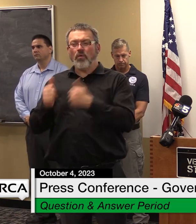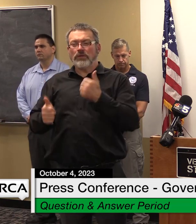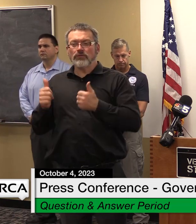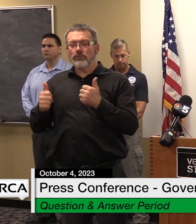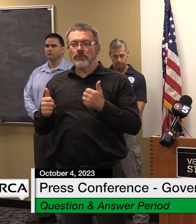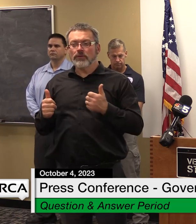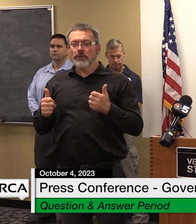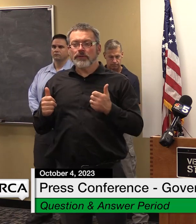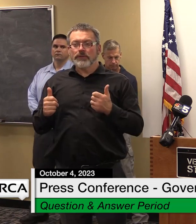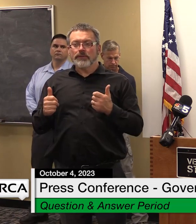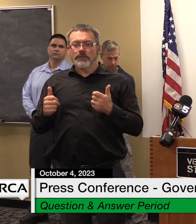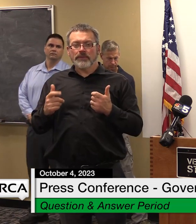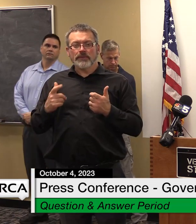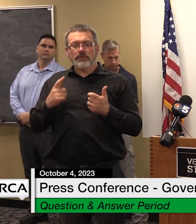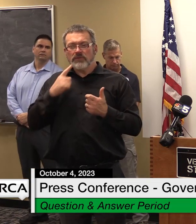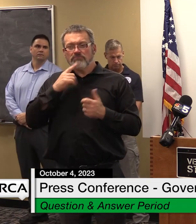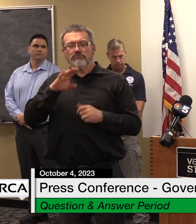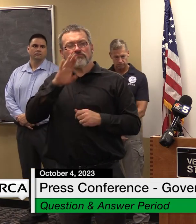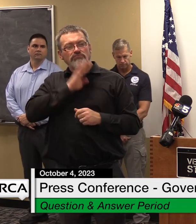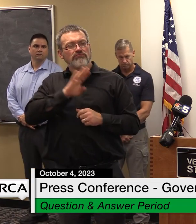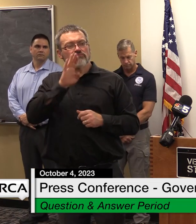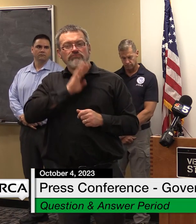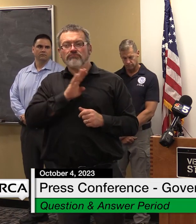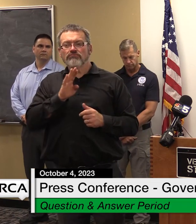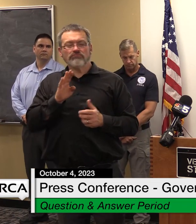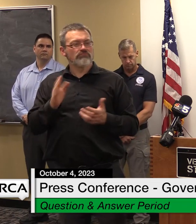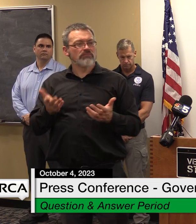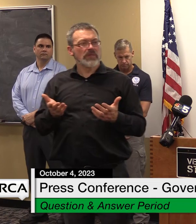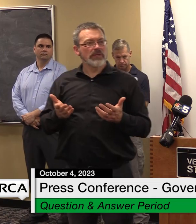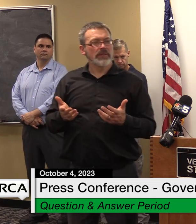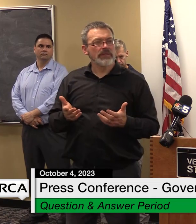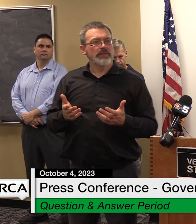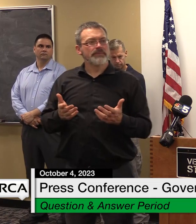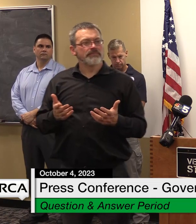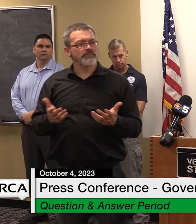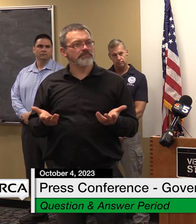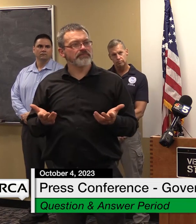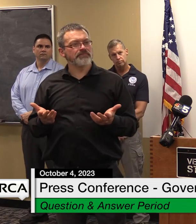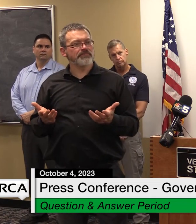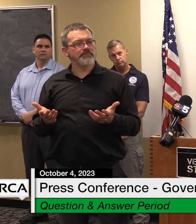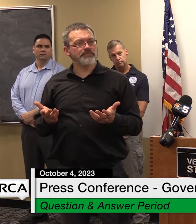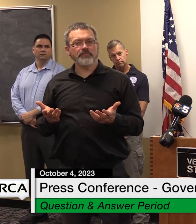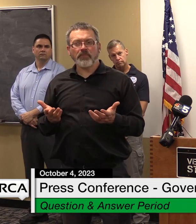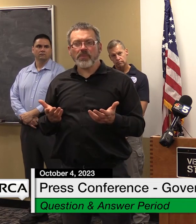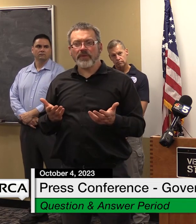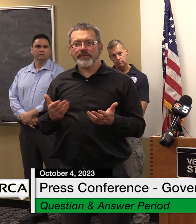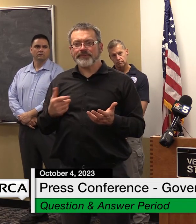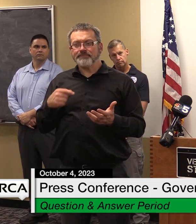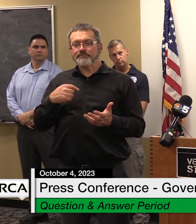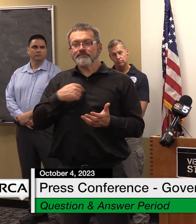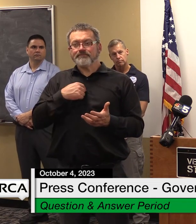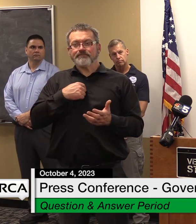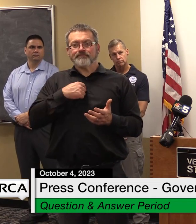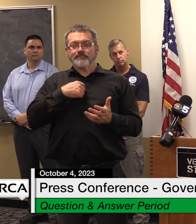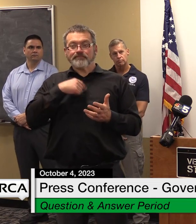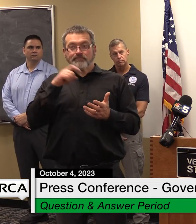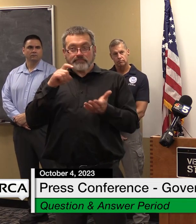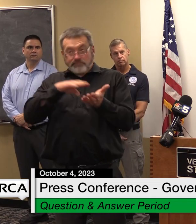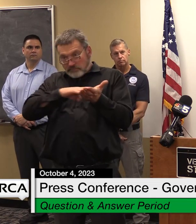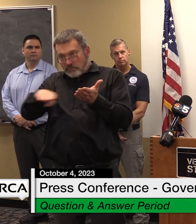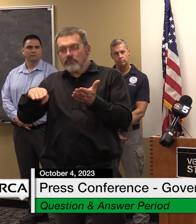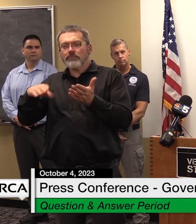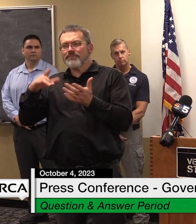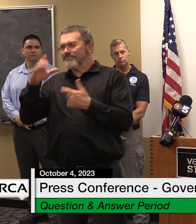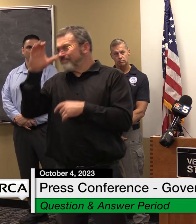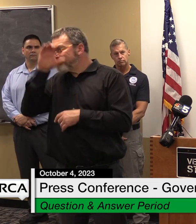against this this need to continue to look for work. The employees need, there's a